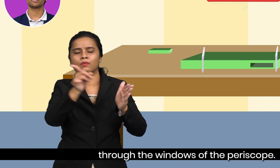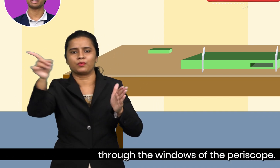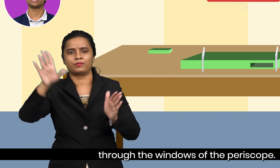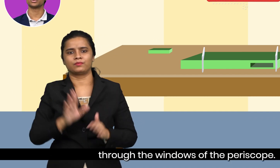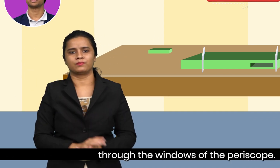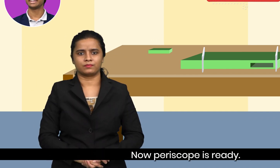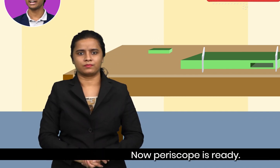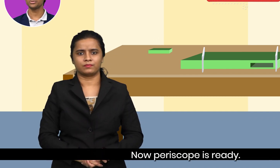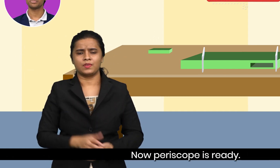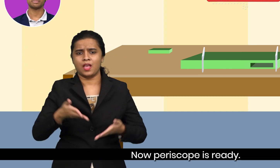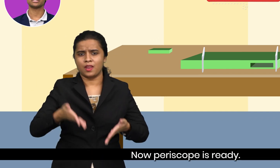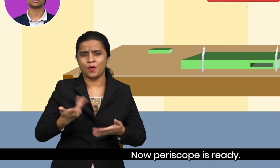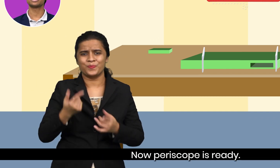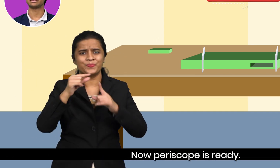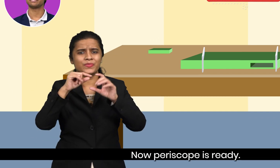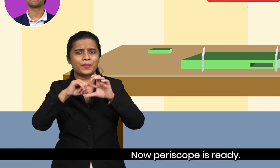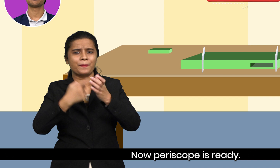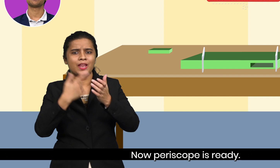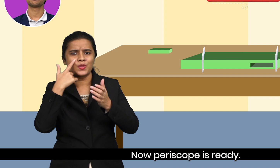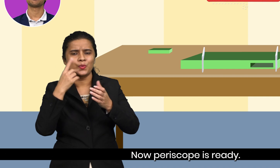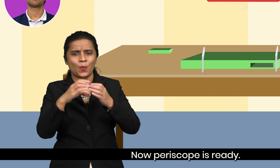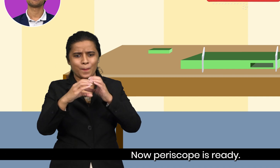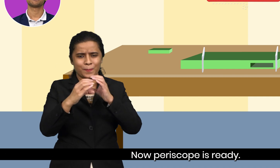windows of the periscope. Now the periscope is ready.